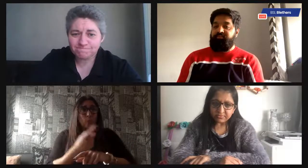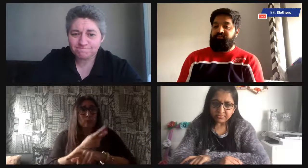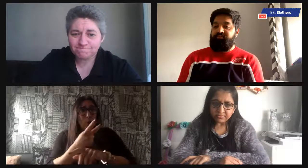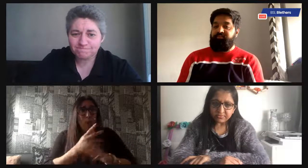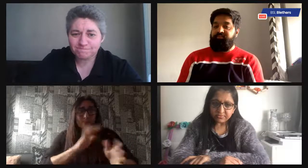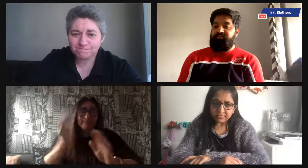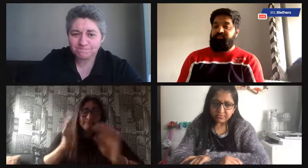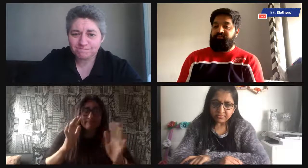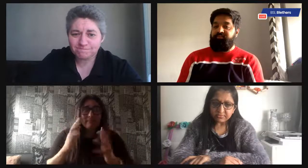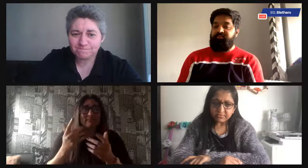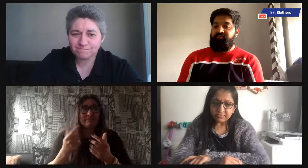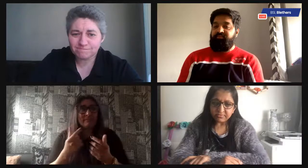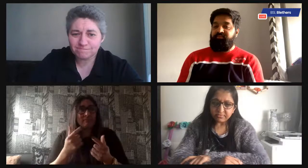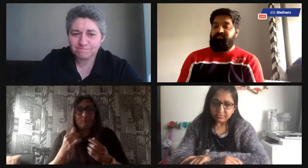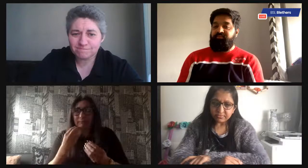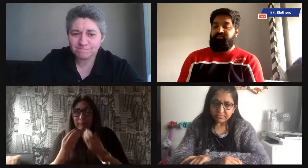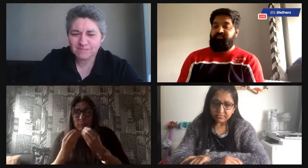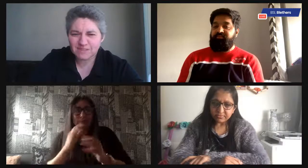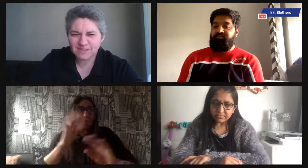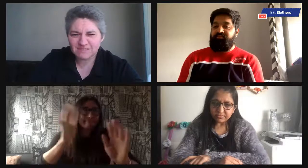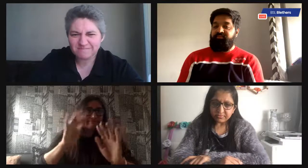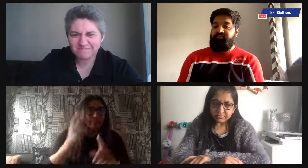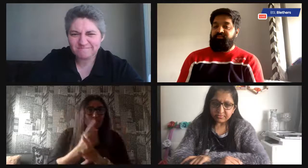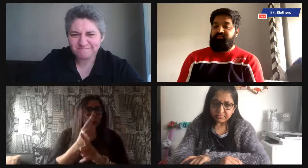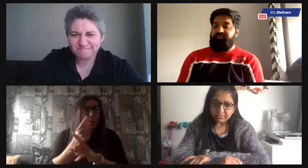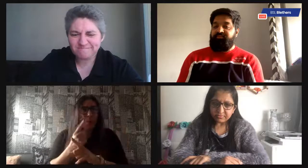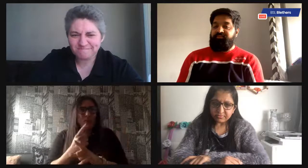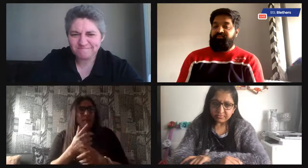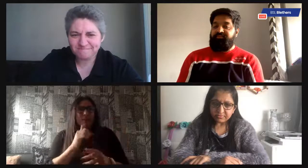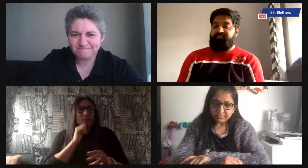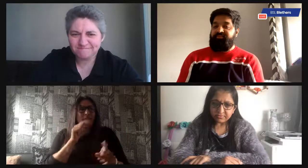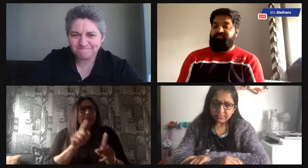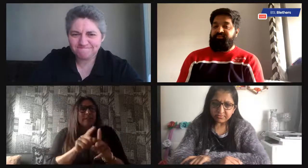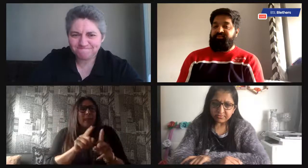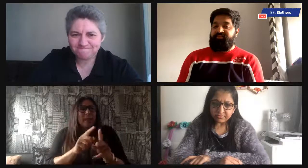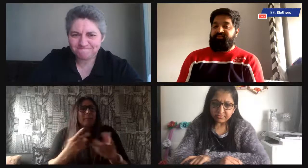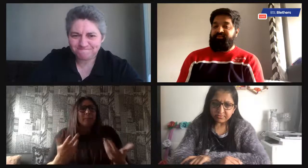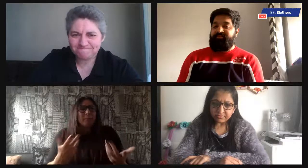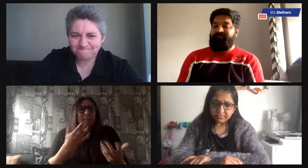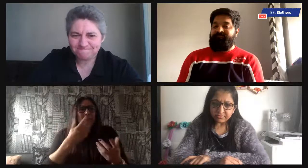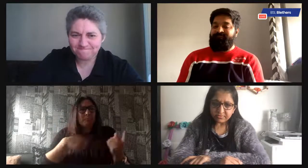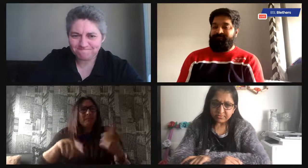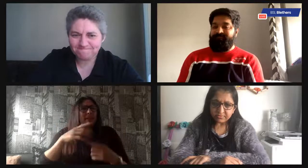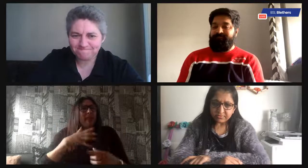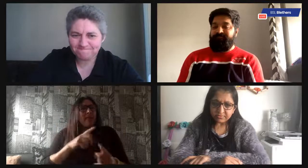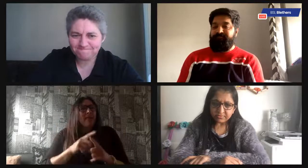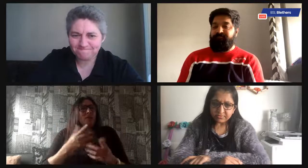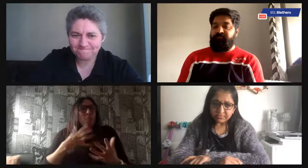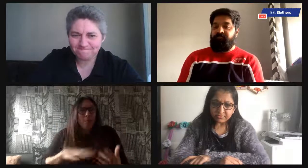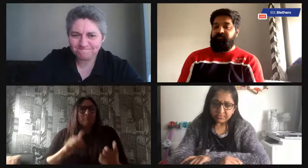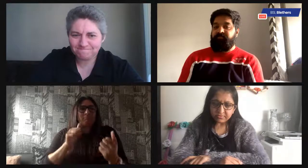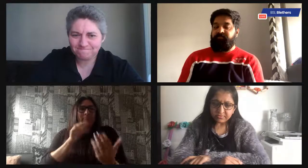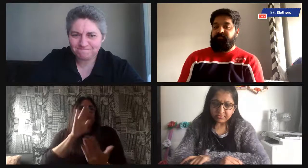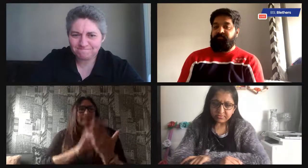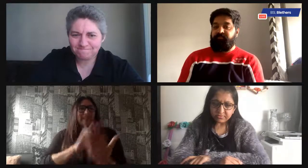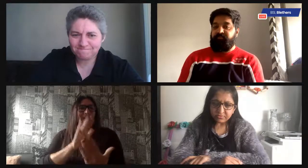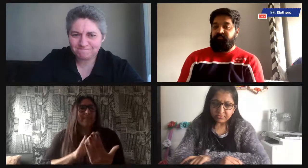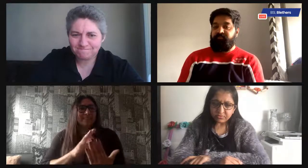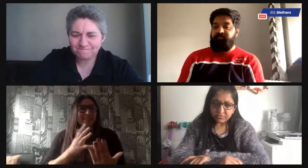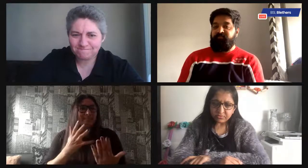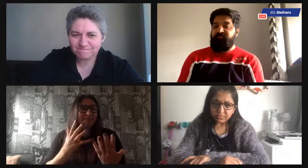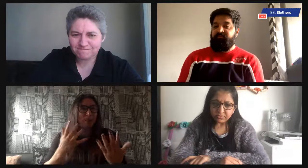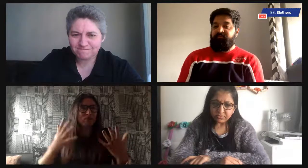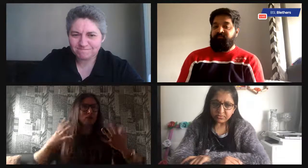and we're going to have to do it maybe a couple hours over Zoom, talking about what food we made or